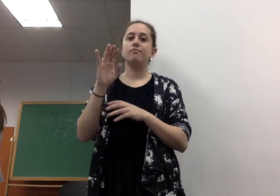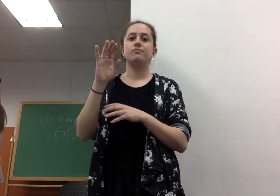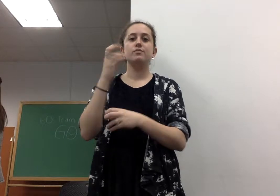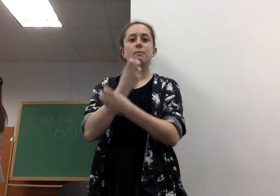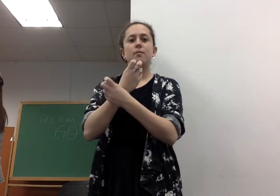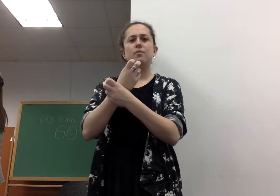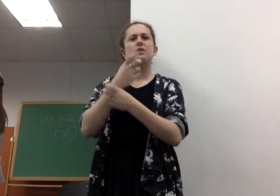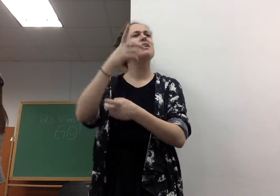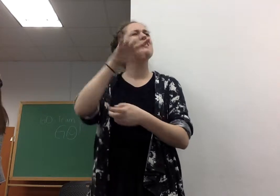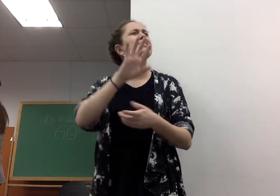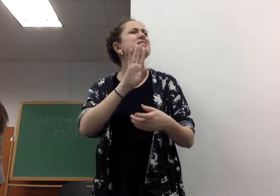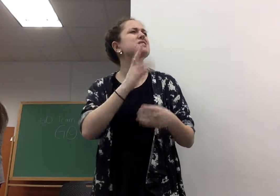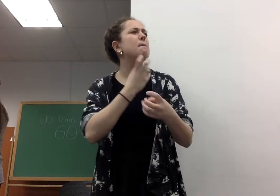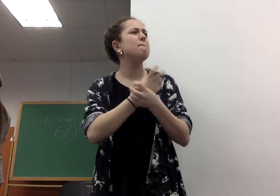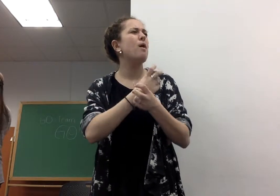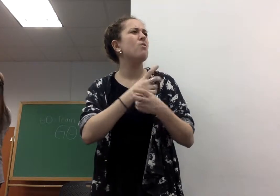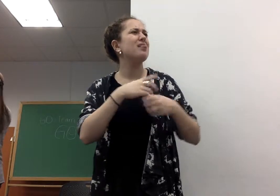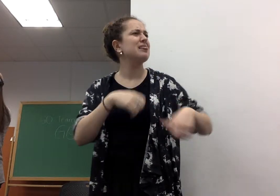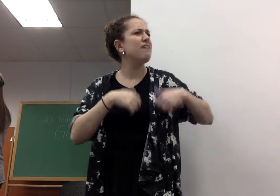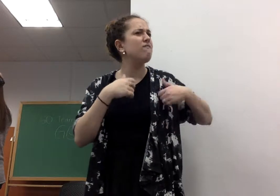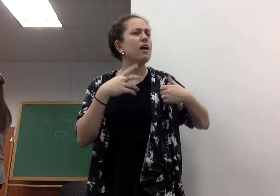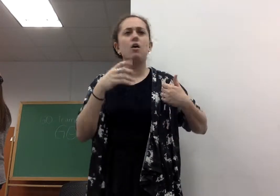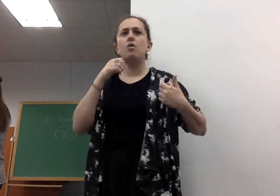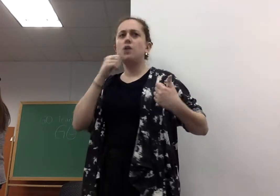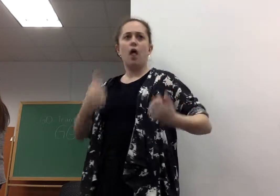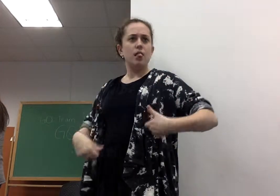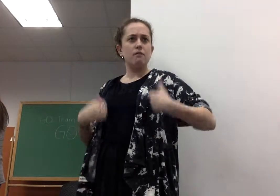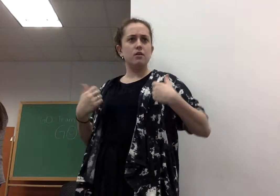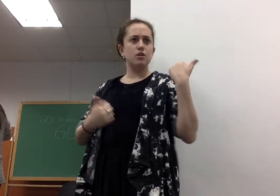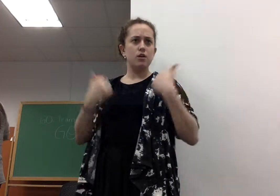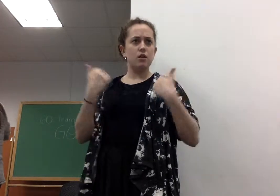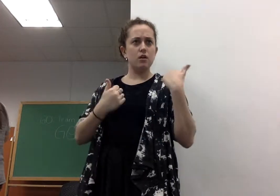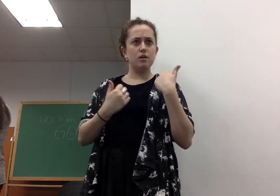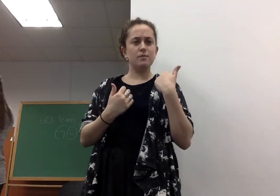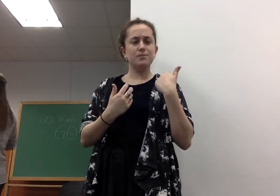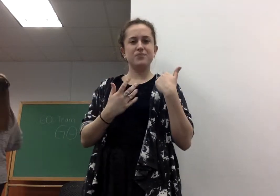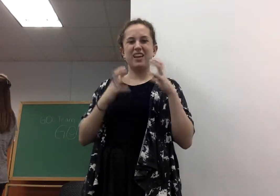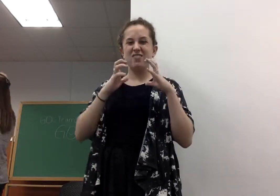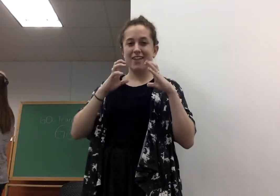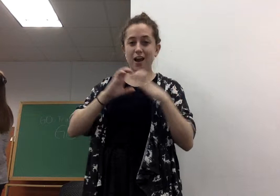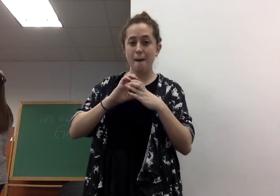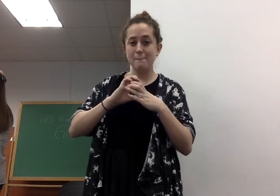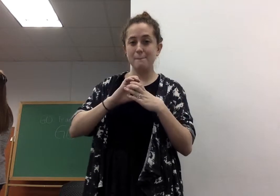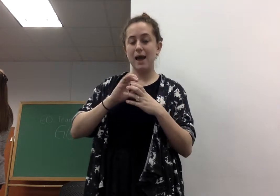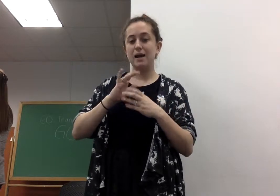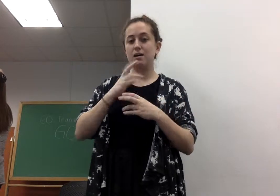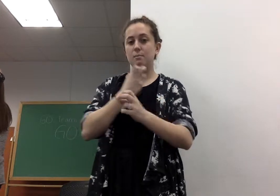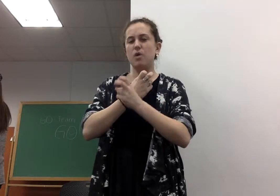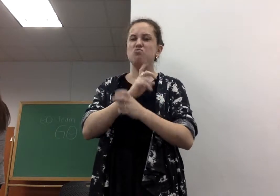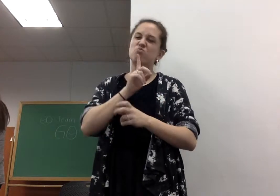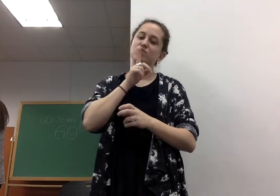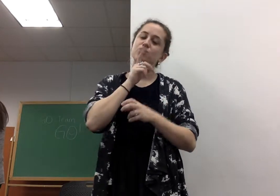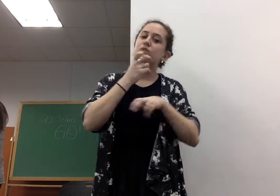non-living? In other words, this hard let's talk about the compact bone. This really, really hard stuff. Is that living or